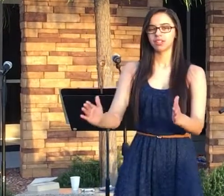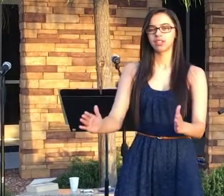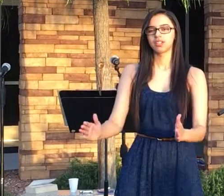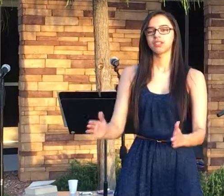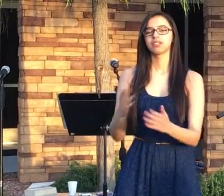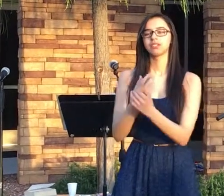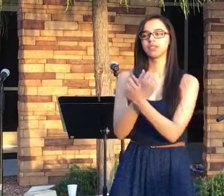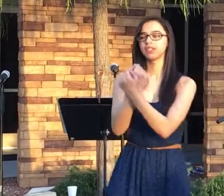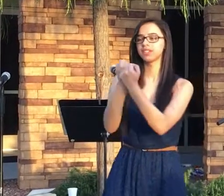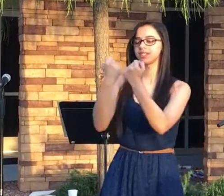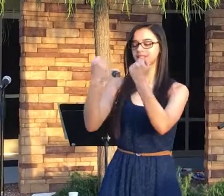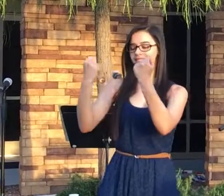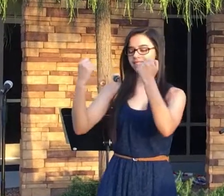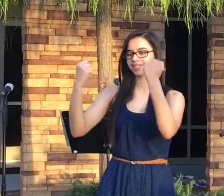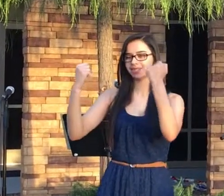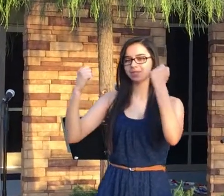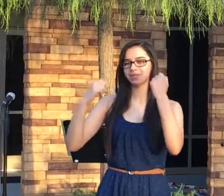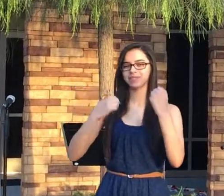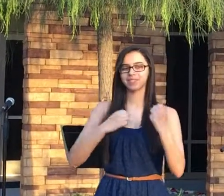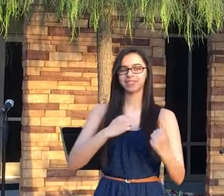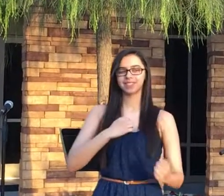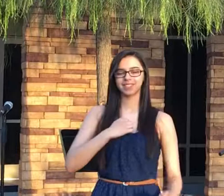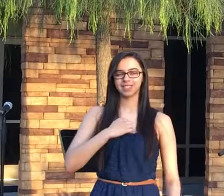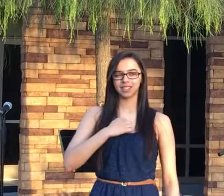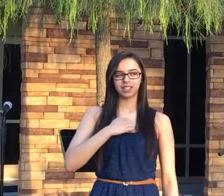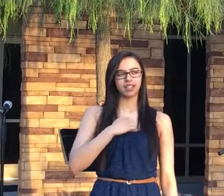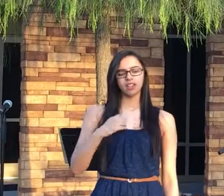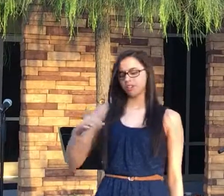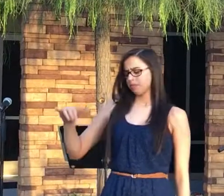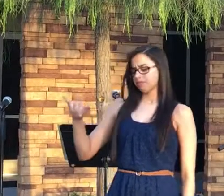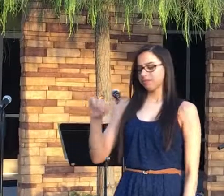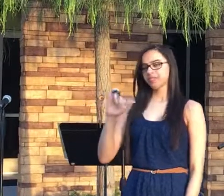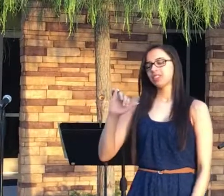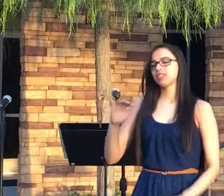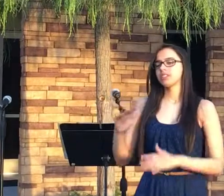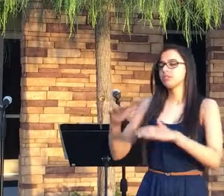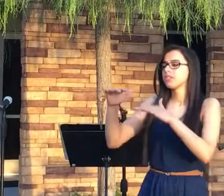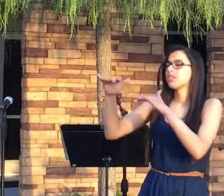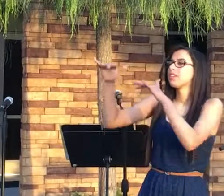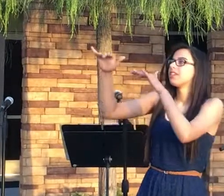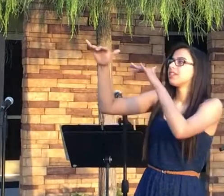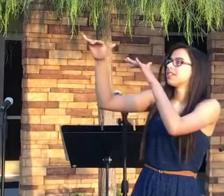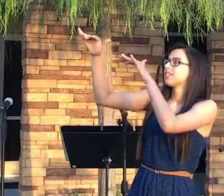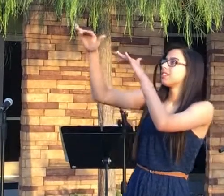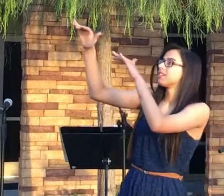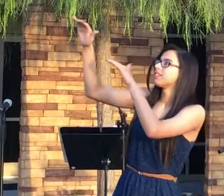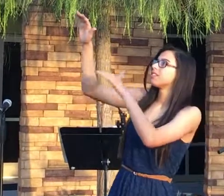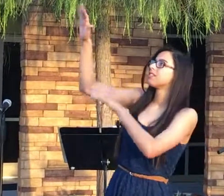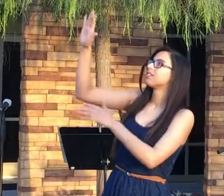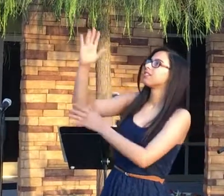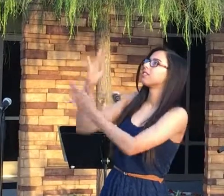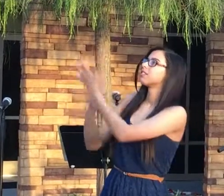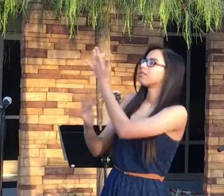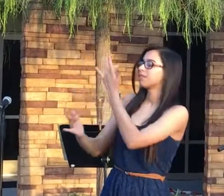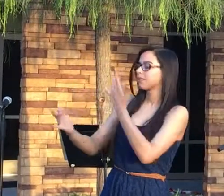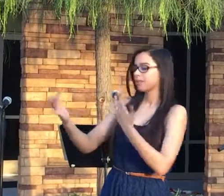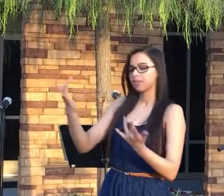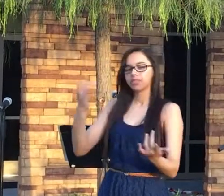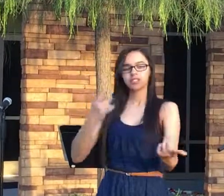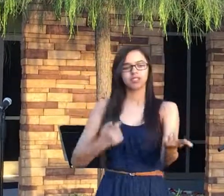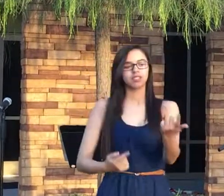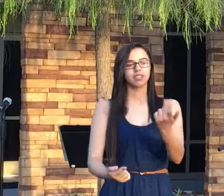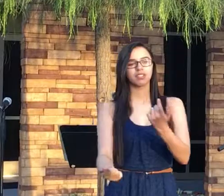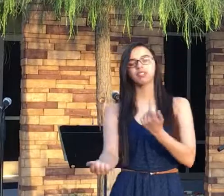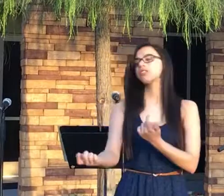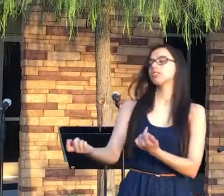has ransomed me. And like a flood, His